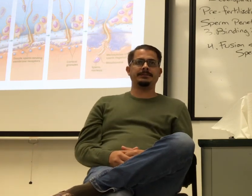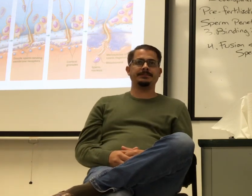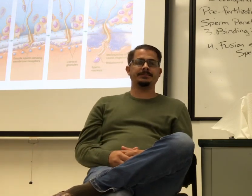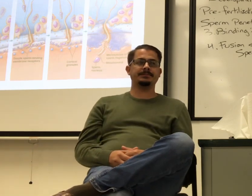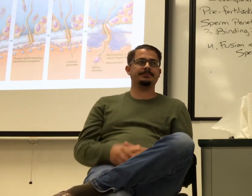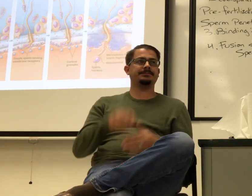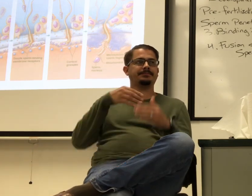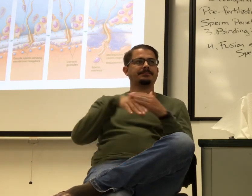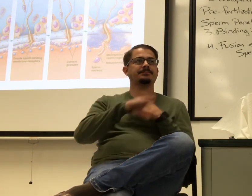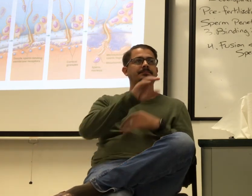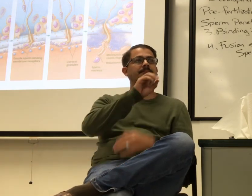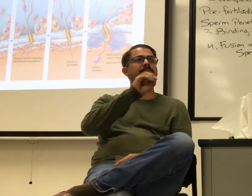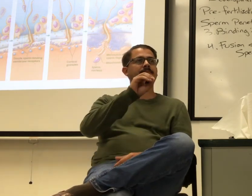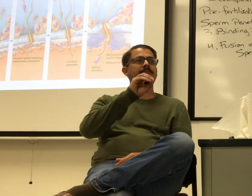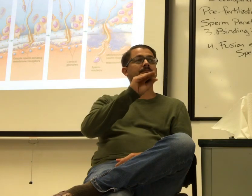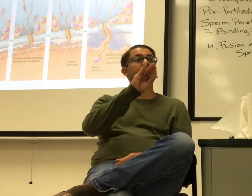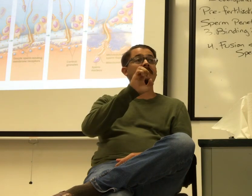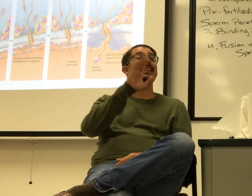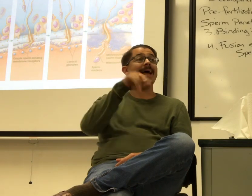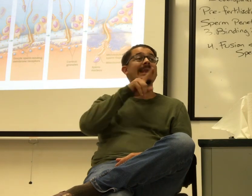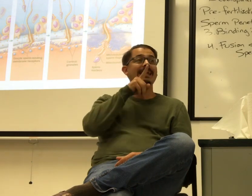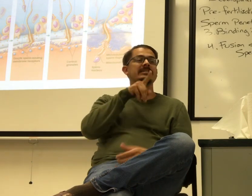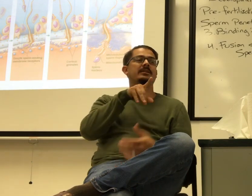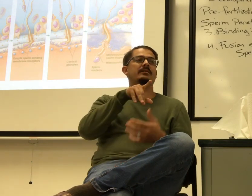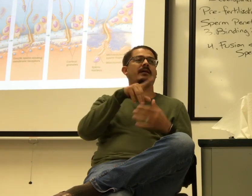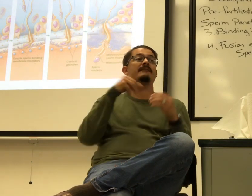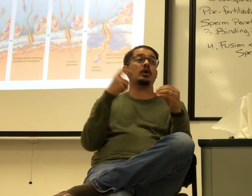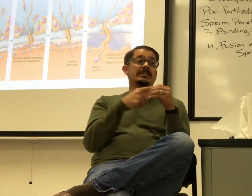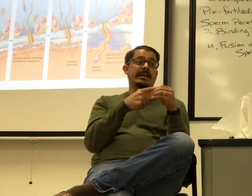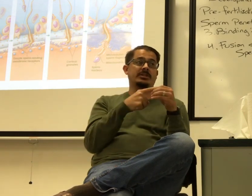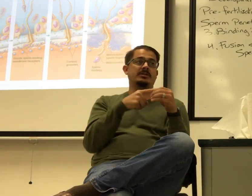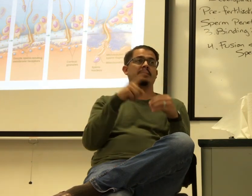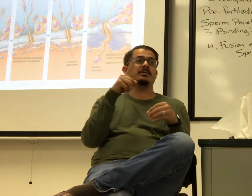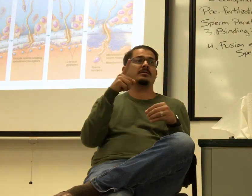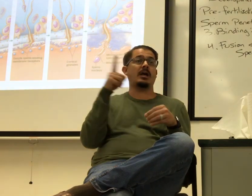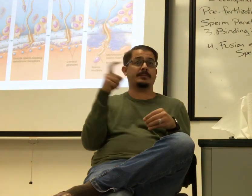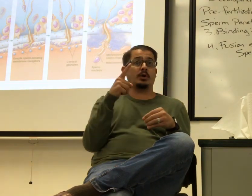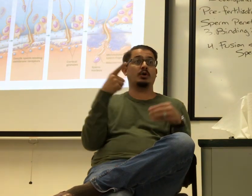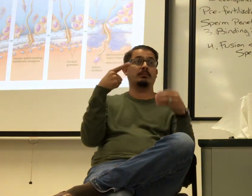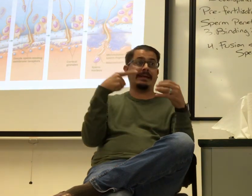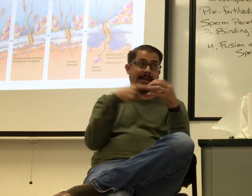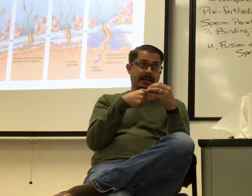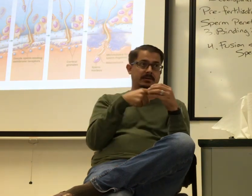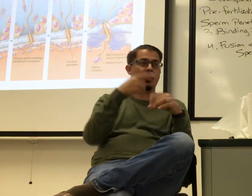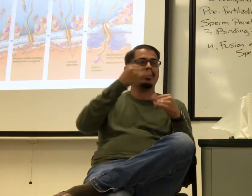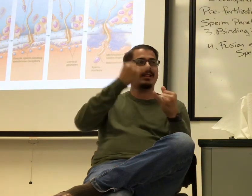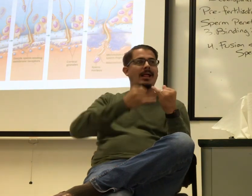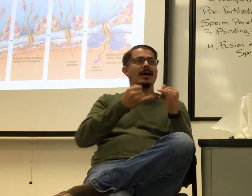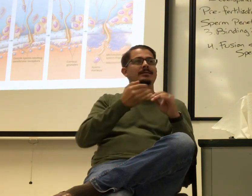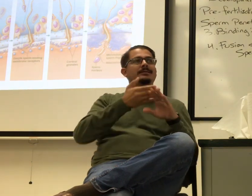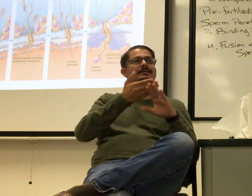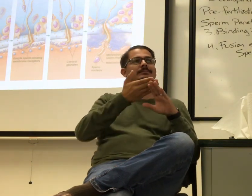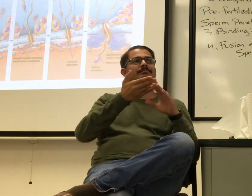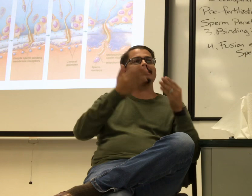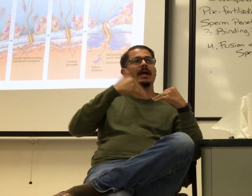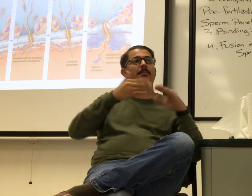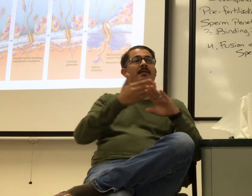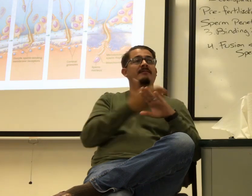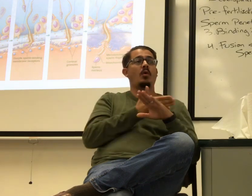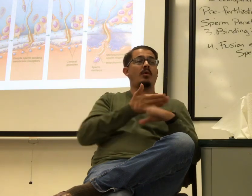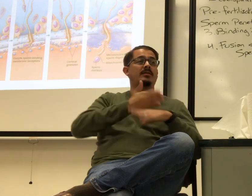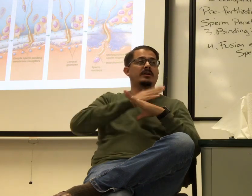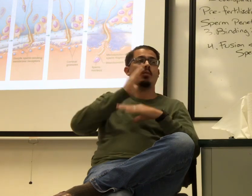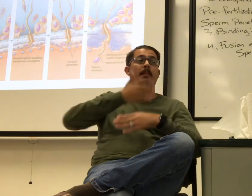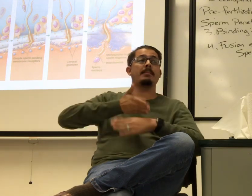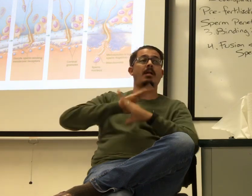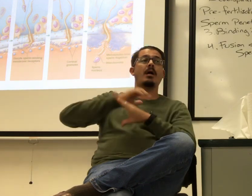So this is fertilization. Sperm got in. So in the last step of pre-fertilization, block all the other